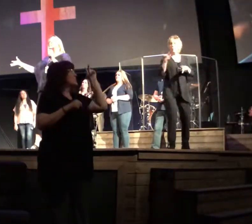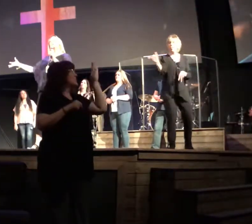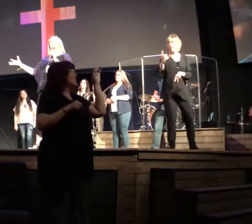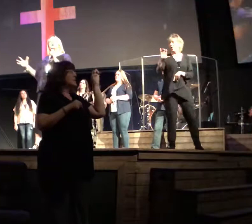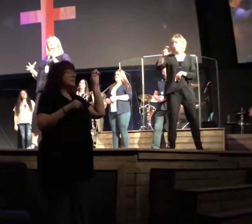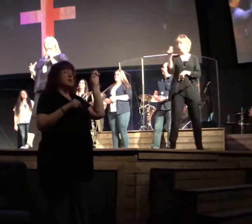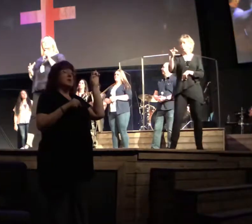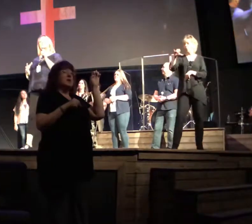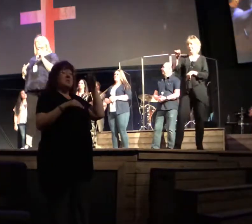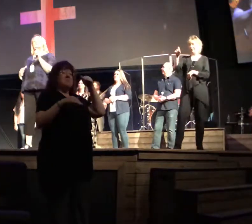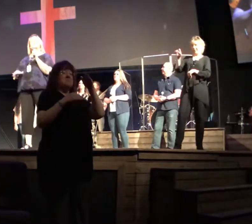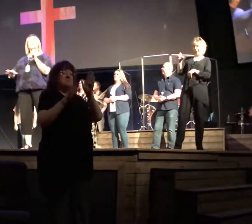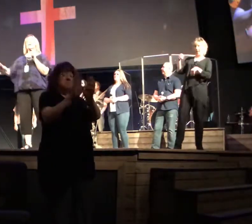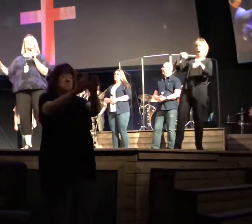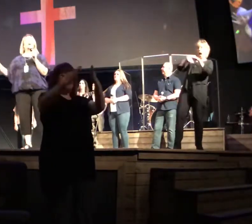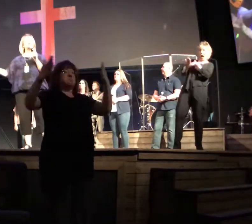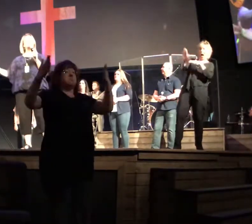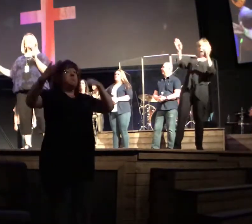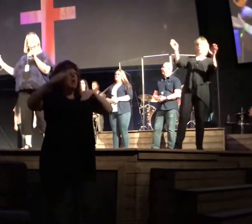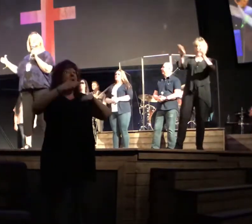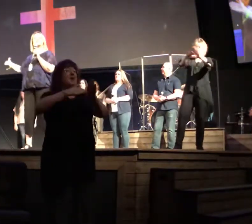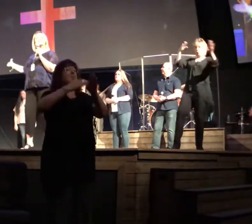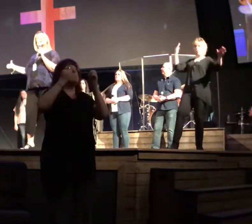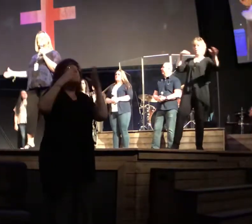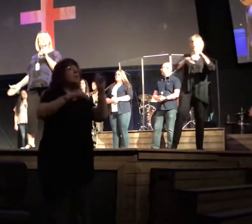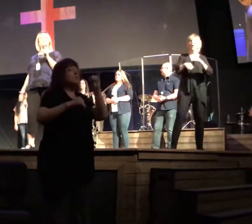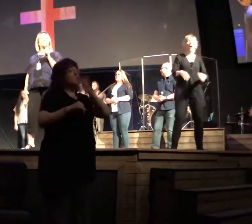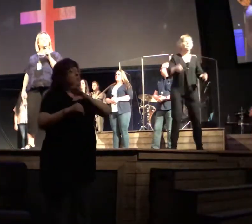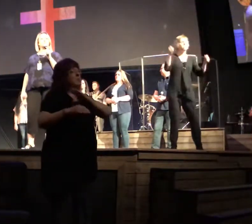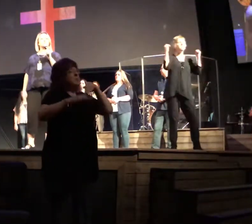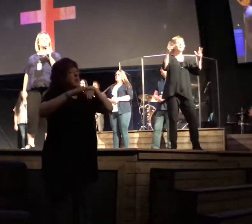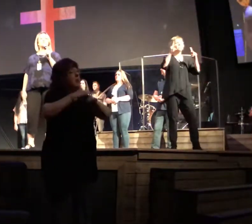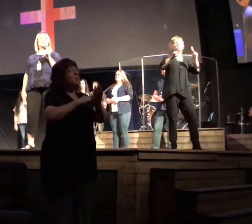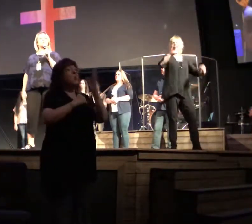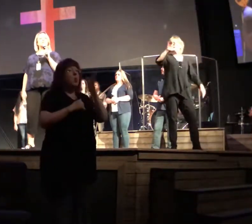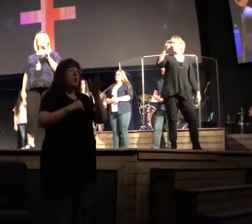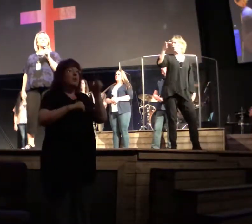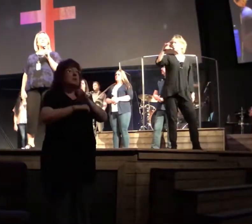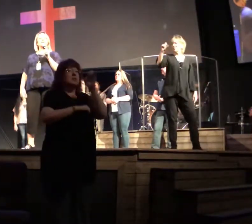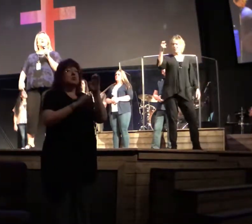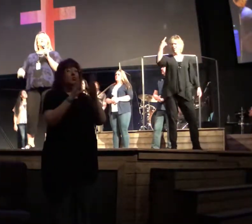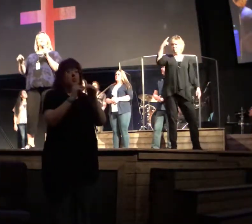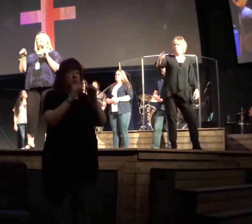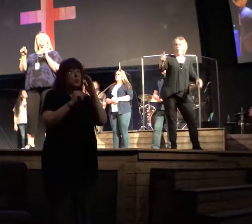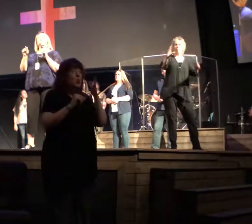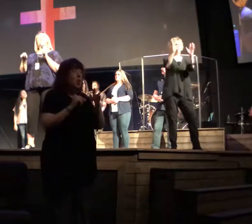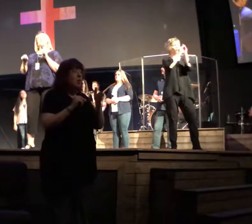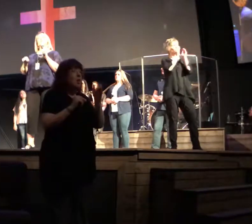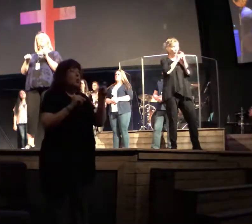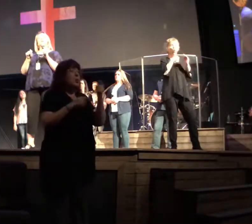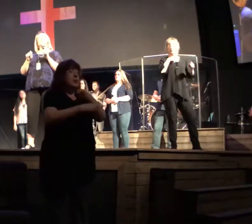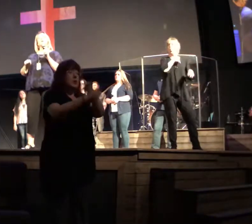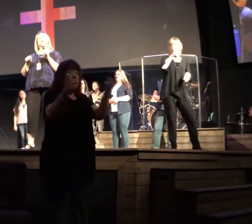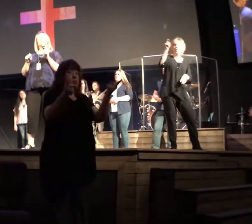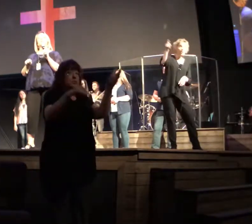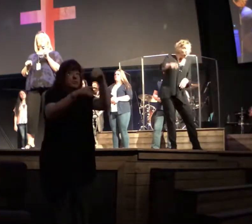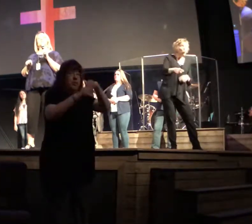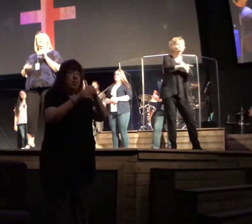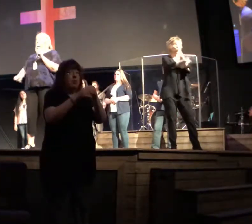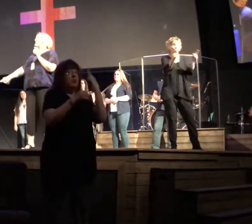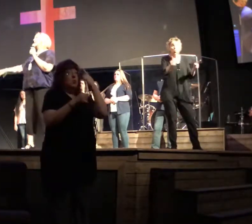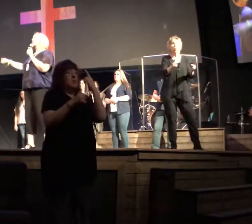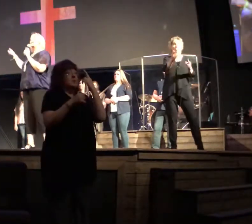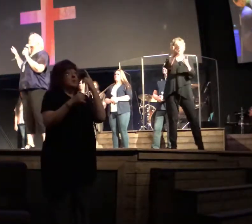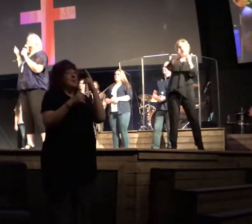Christine, when they walk through the doors, we're going to have hundreds of Christines coming through our doors this Easter service. We need you to be a part of the